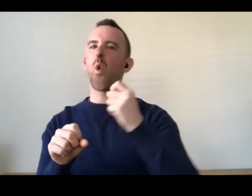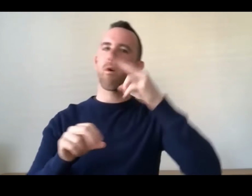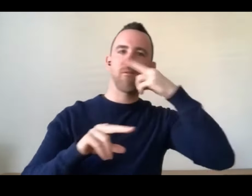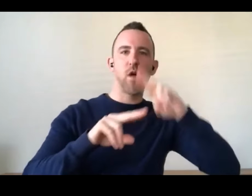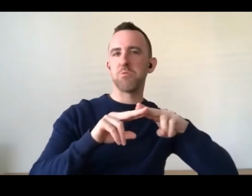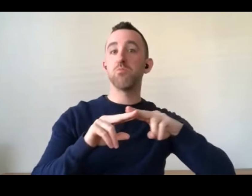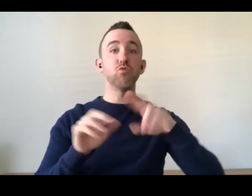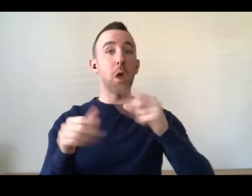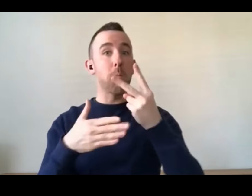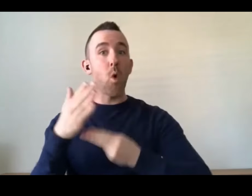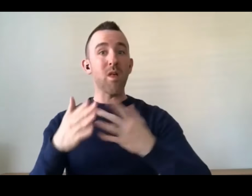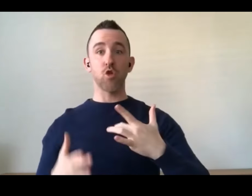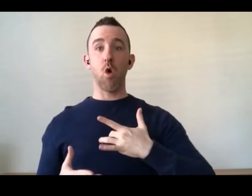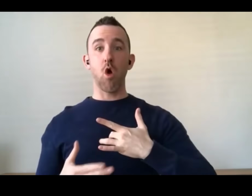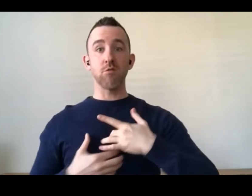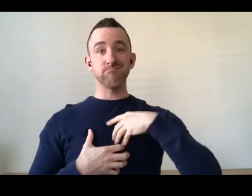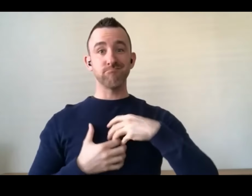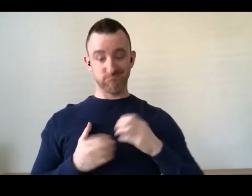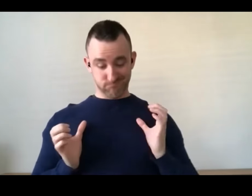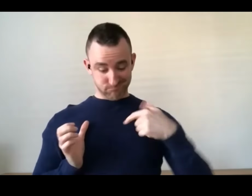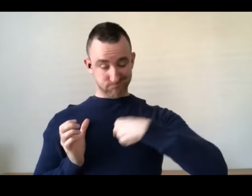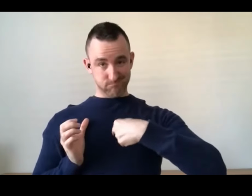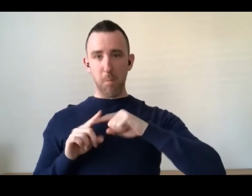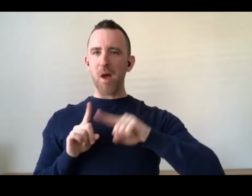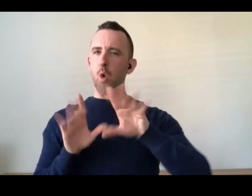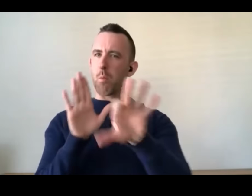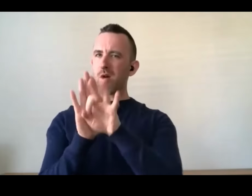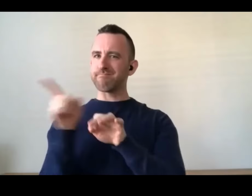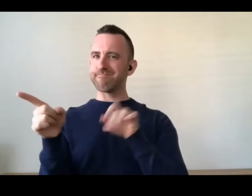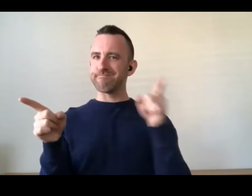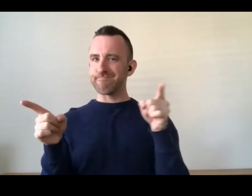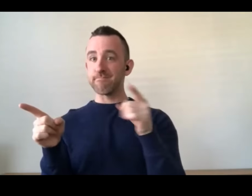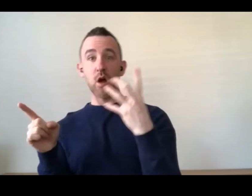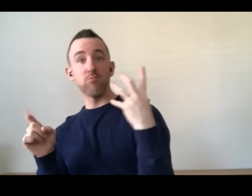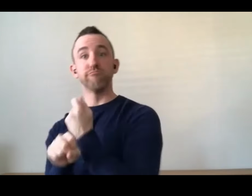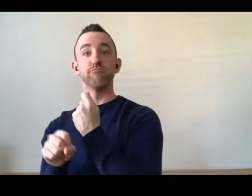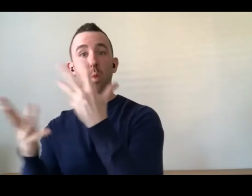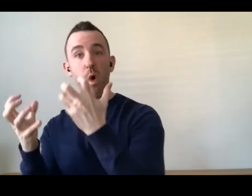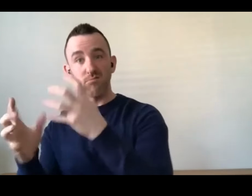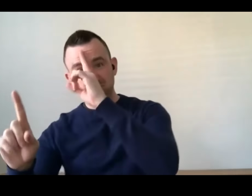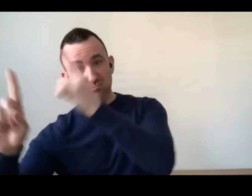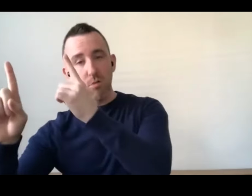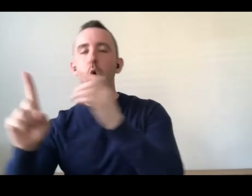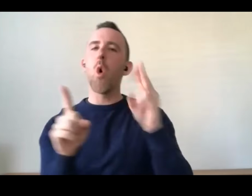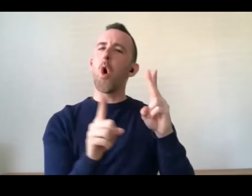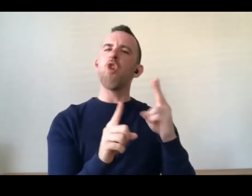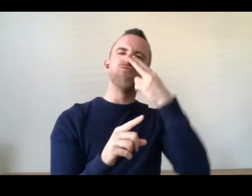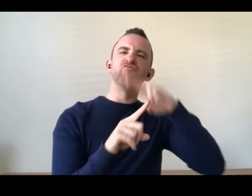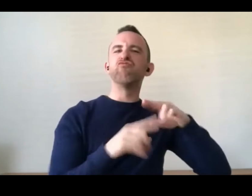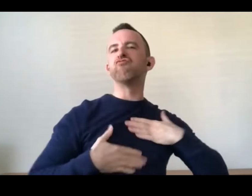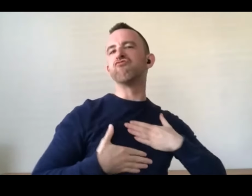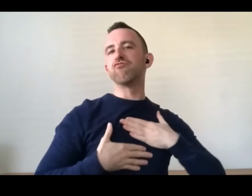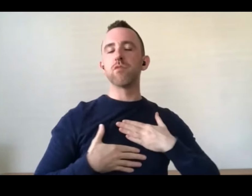be both in your heart, but we prefer that you pick a category so that you can say, I want to be going